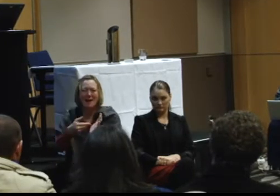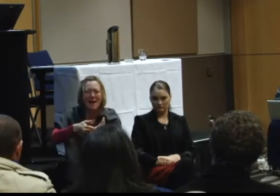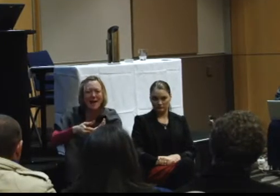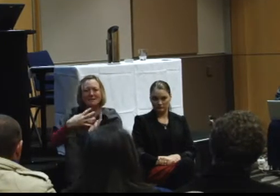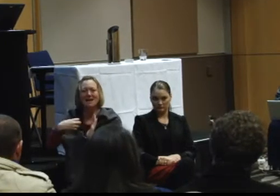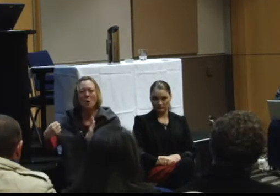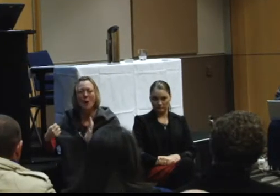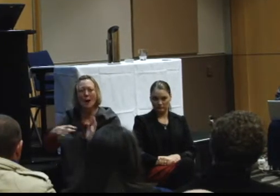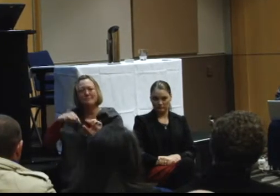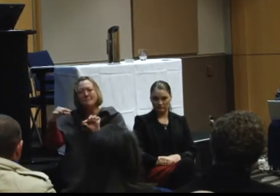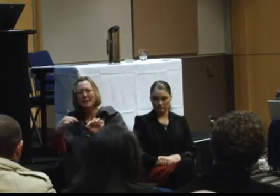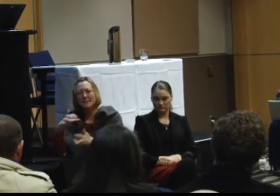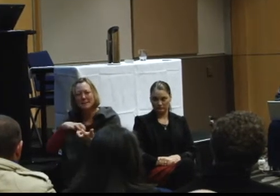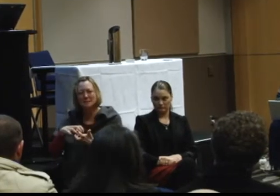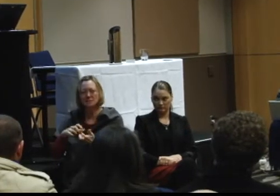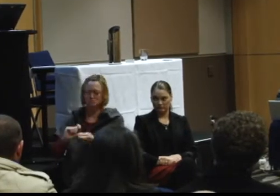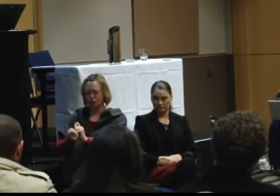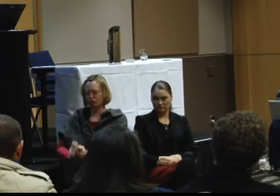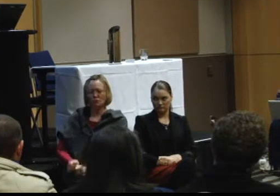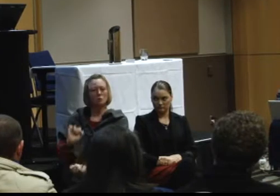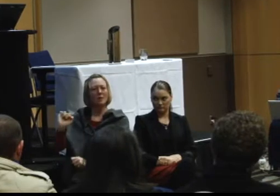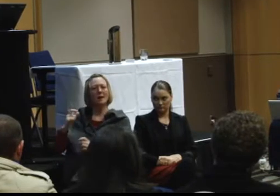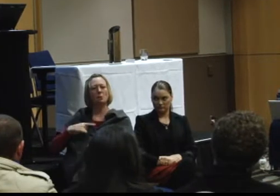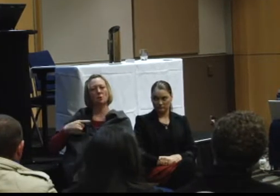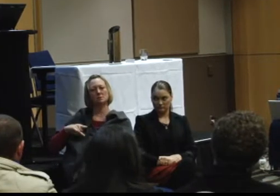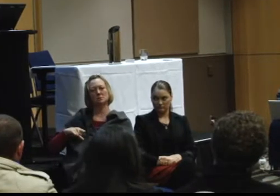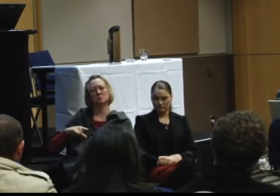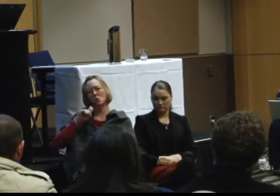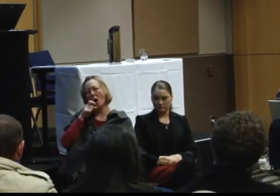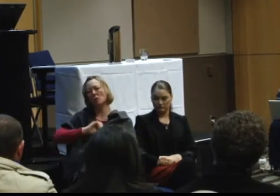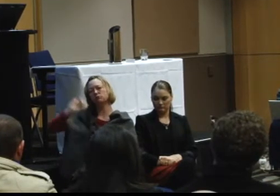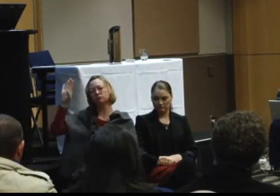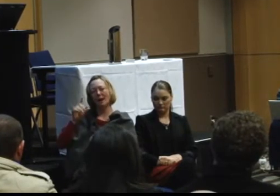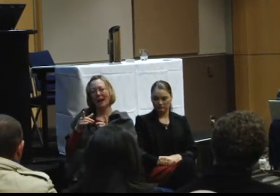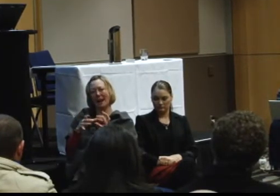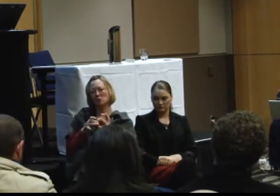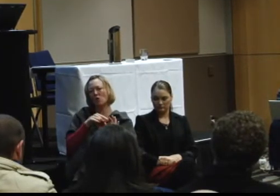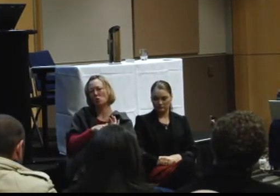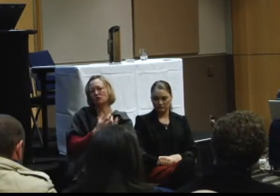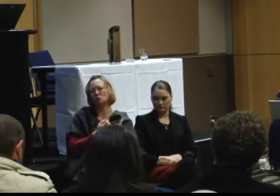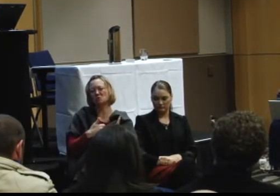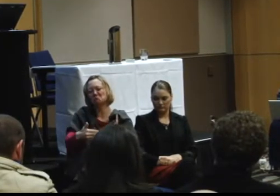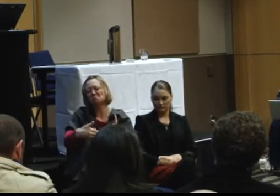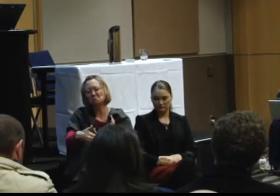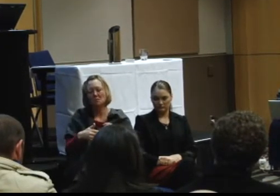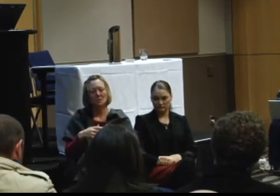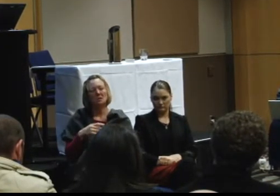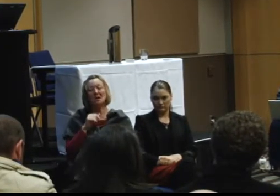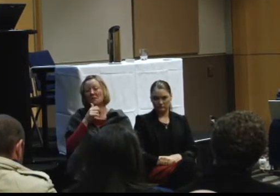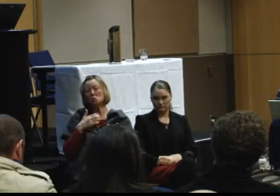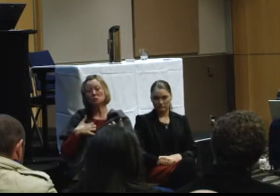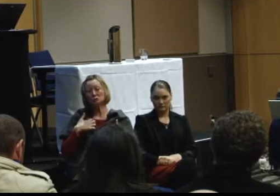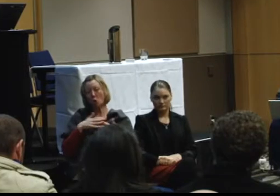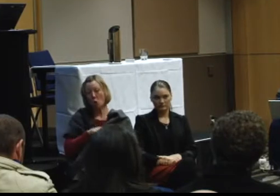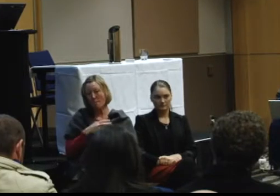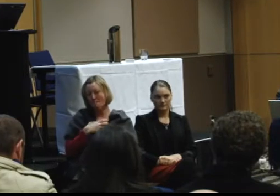reuse to their purposes. So I mean, I'll make available the link to these resources at some stage, and if anyone wants to learn more, get involved, you can